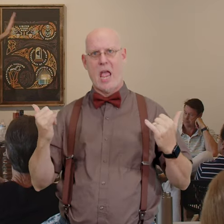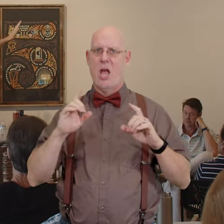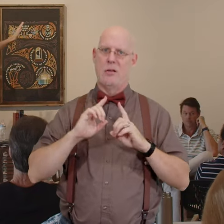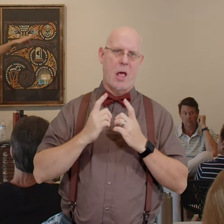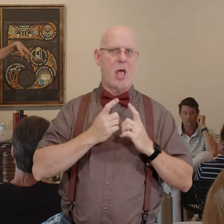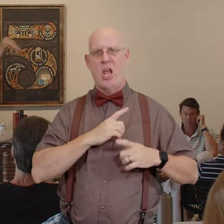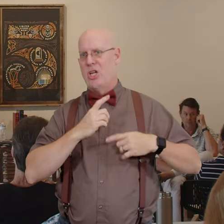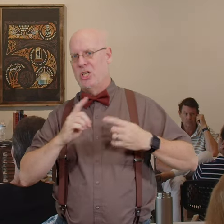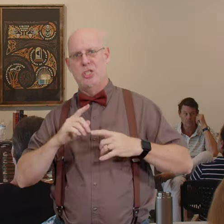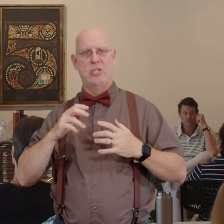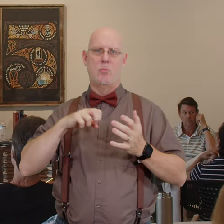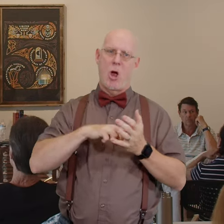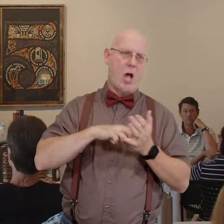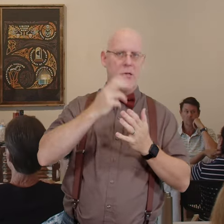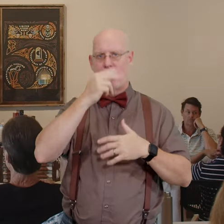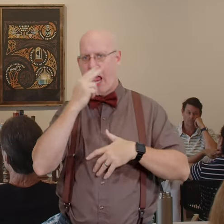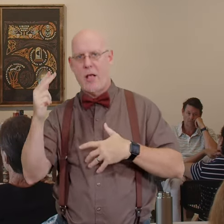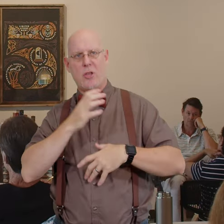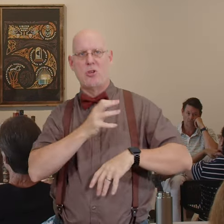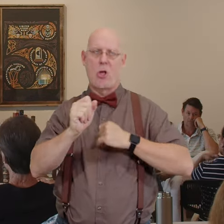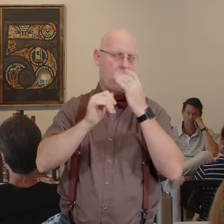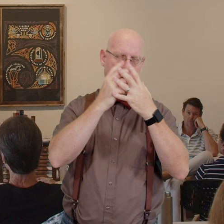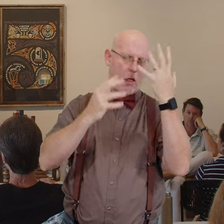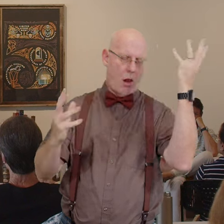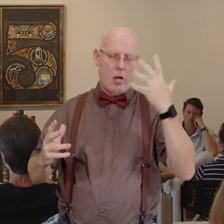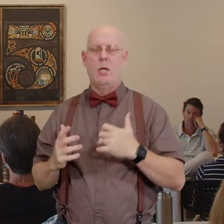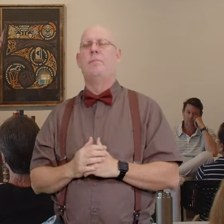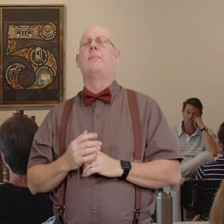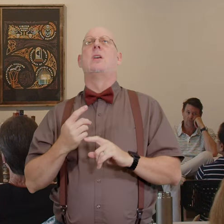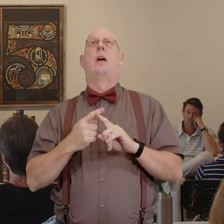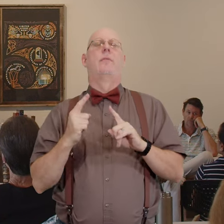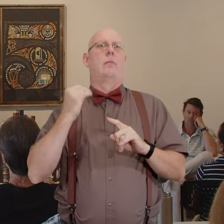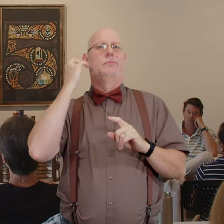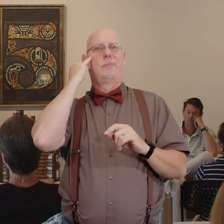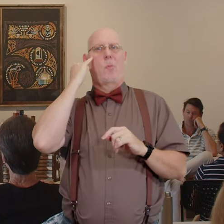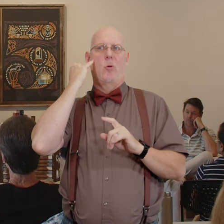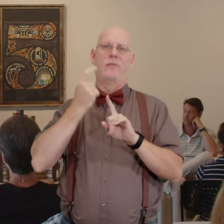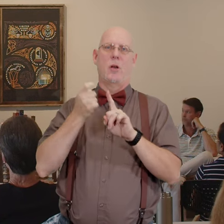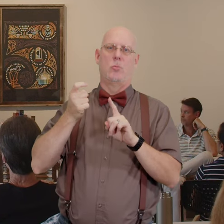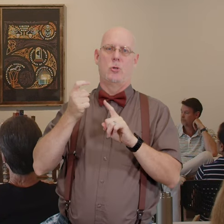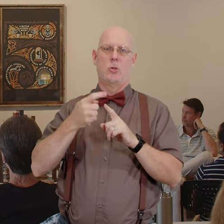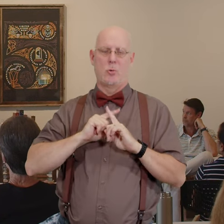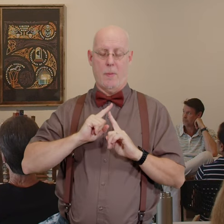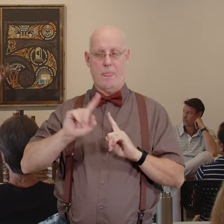multiplicity of denominations today, and Protestant and Catholic and all the cults and everything else that stem from supposed Christianity. But at that point in time, though, it's just the